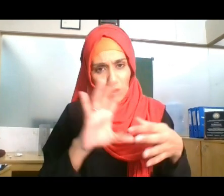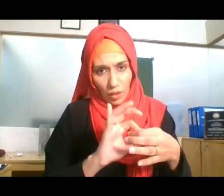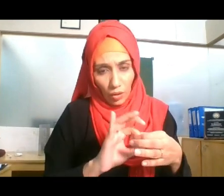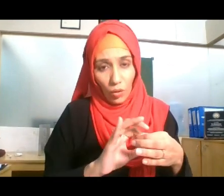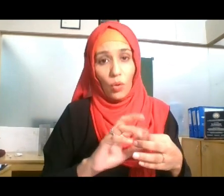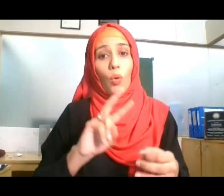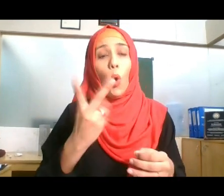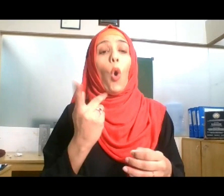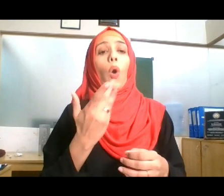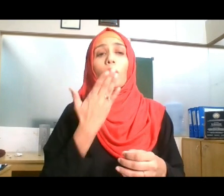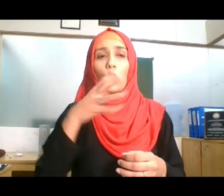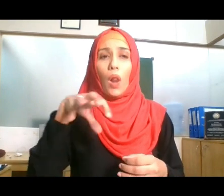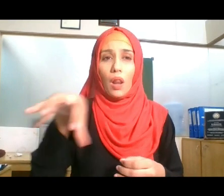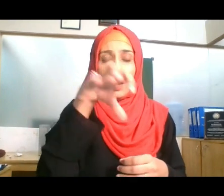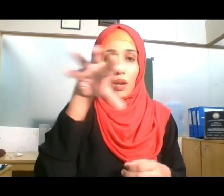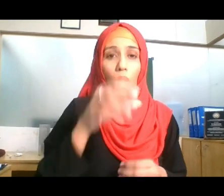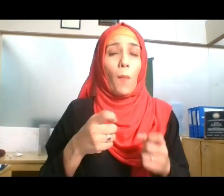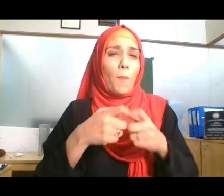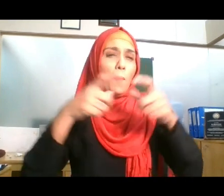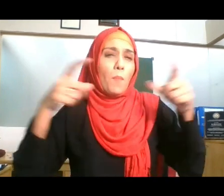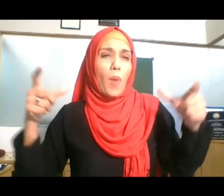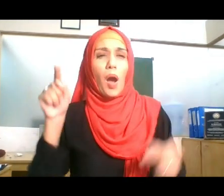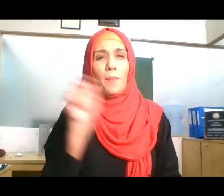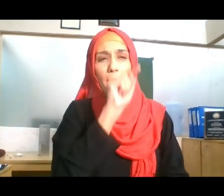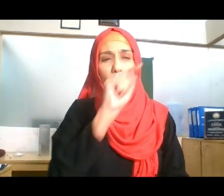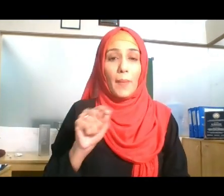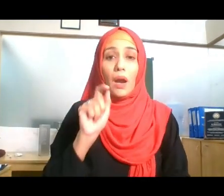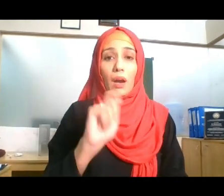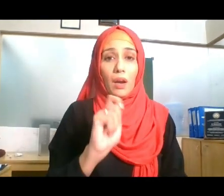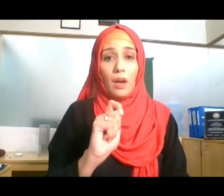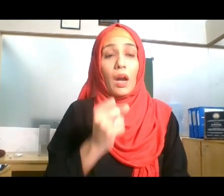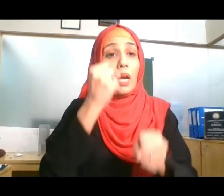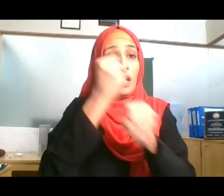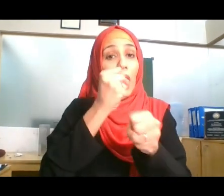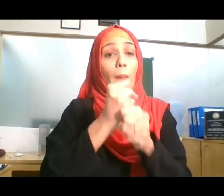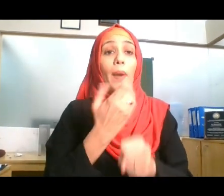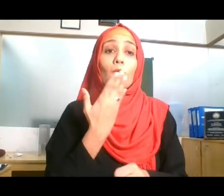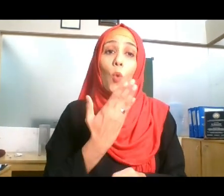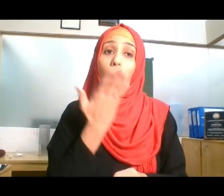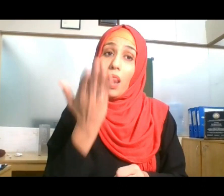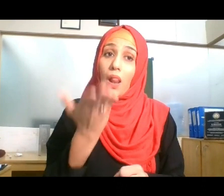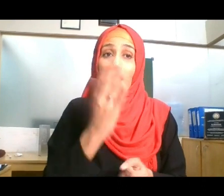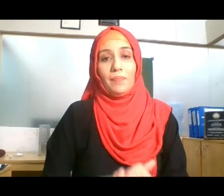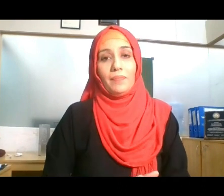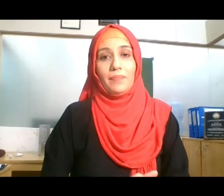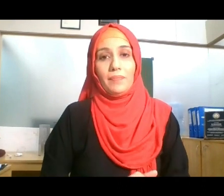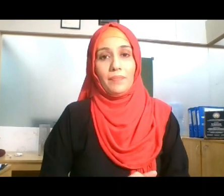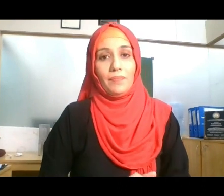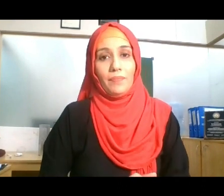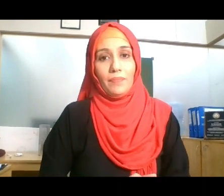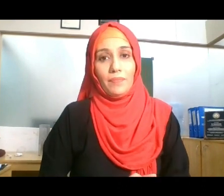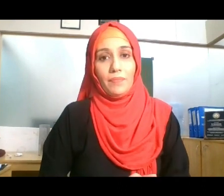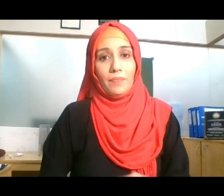education institutions, and a large percentage of those were government schools. Now that is